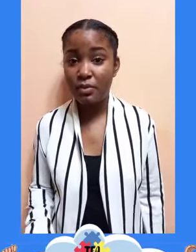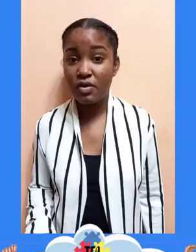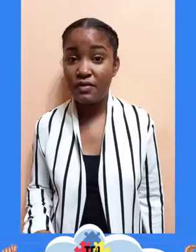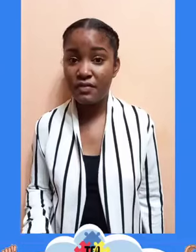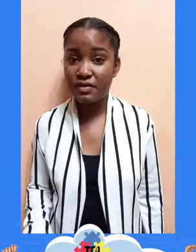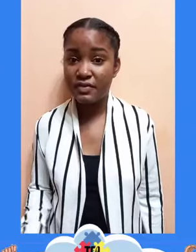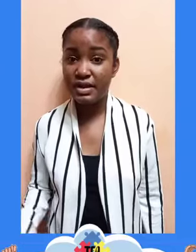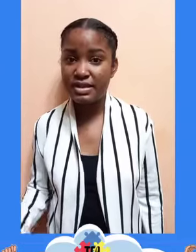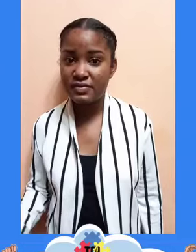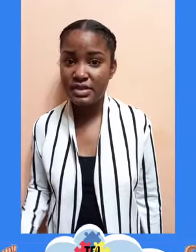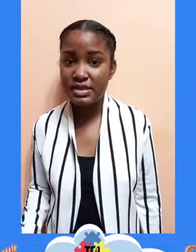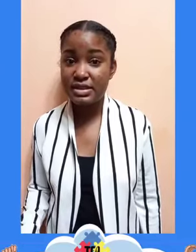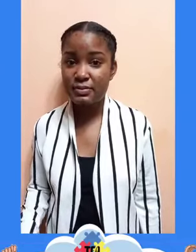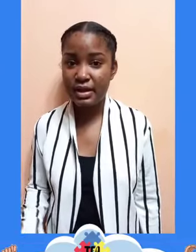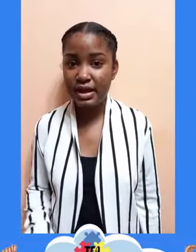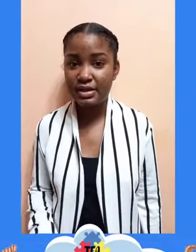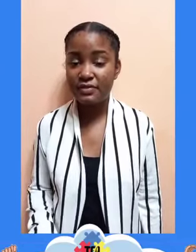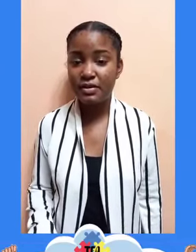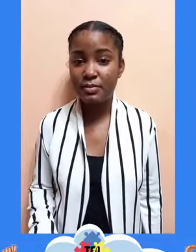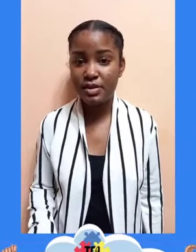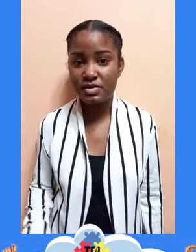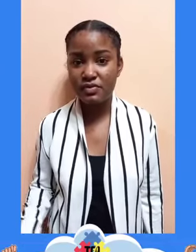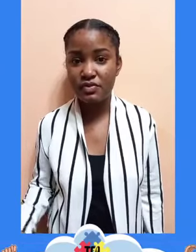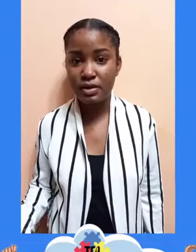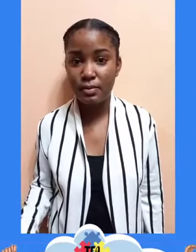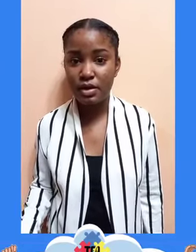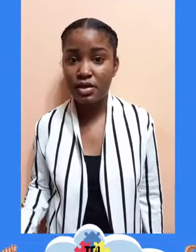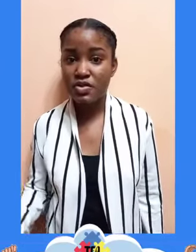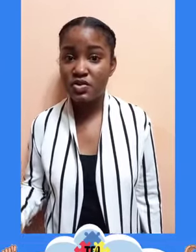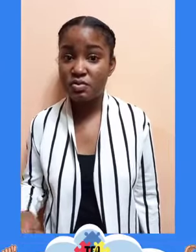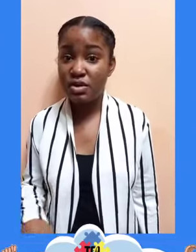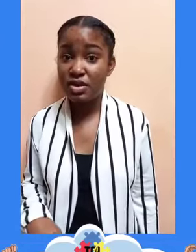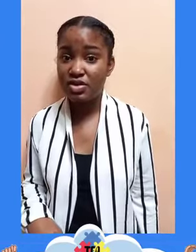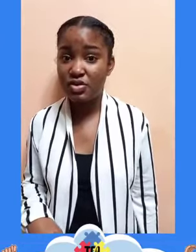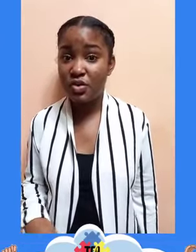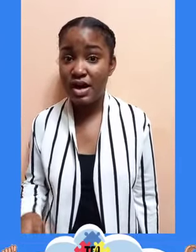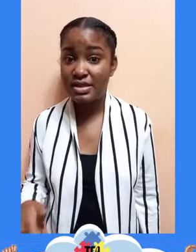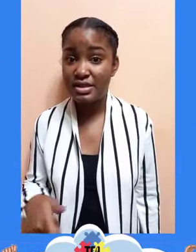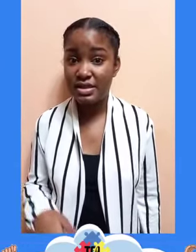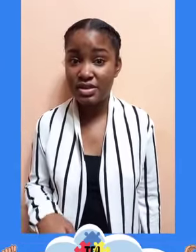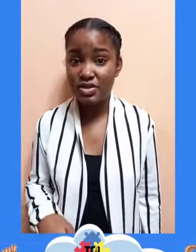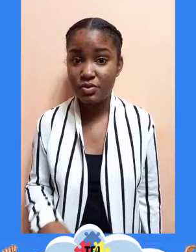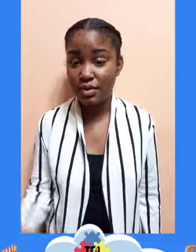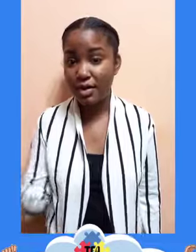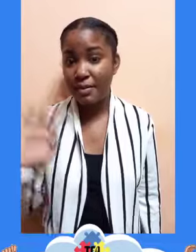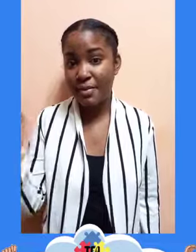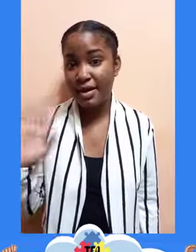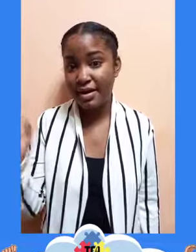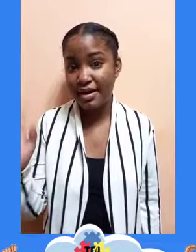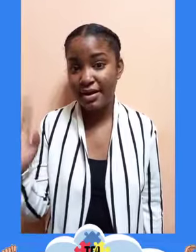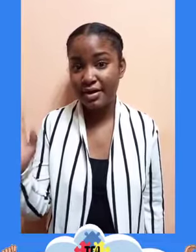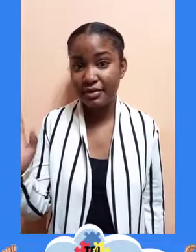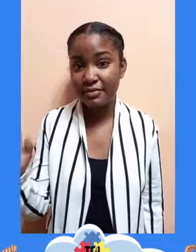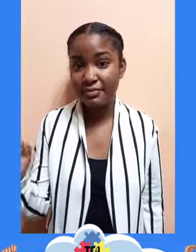there are many more funville activities planned for the month of November. So make sure and stay tuned. Bye.